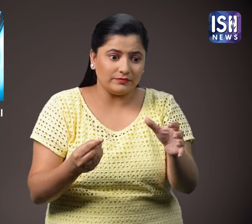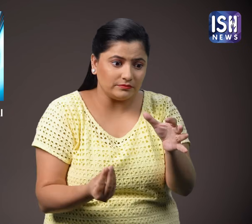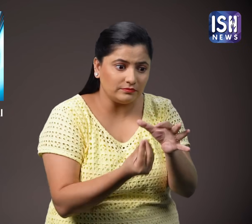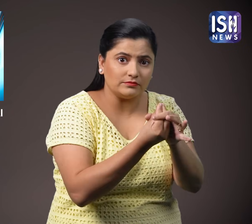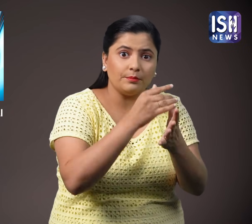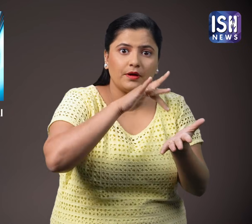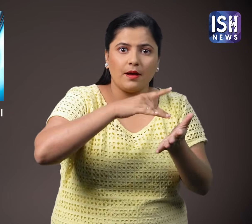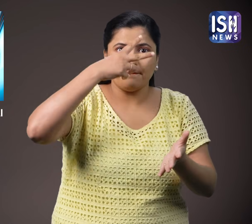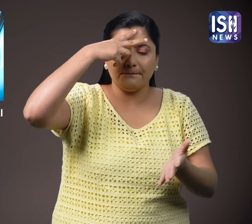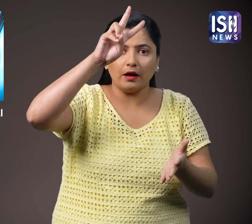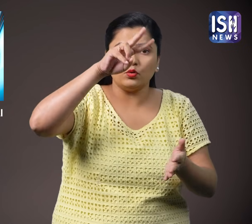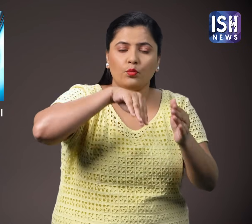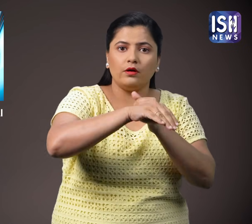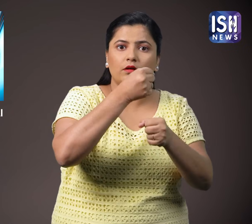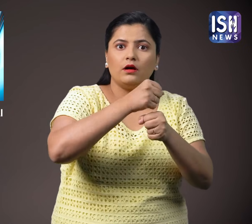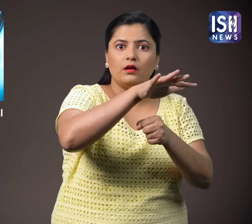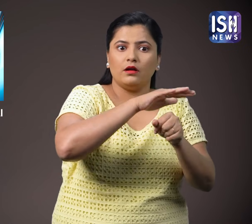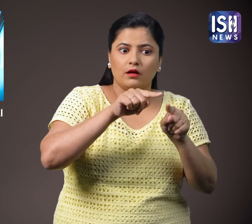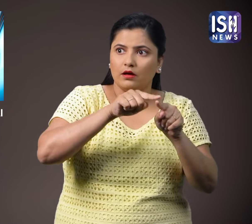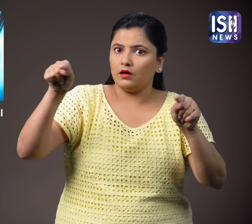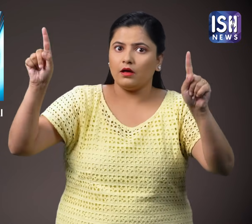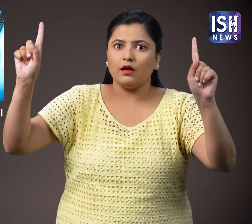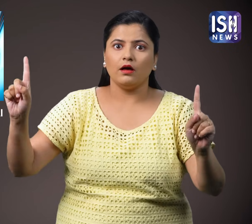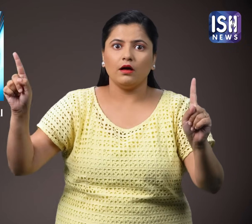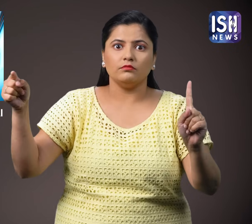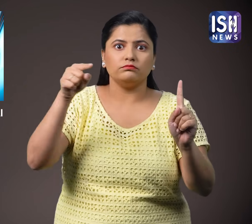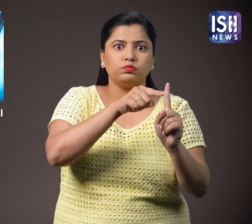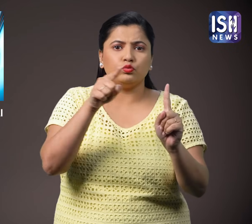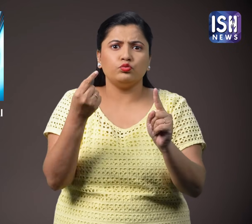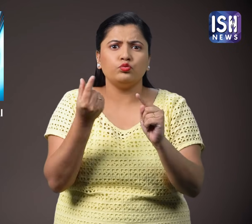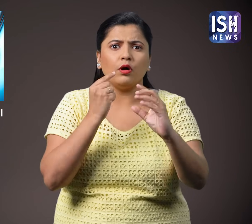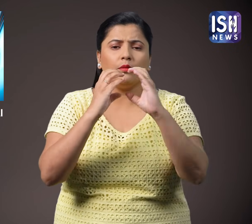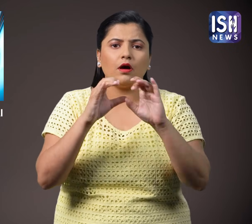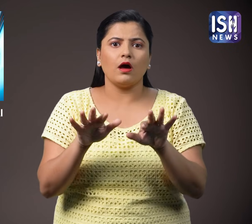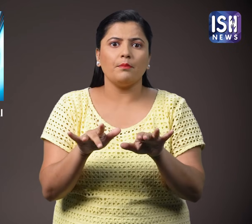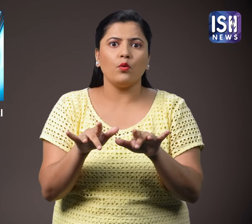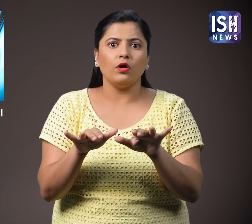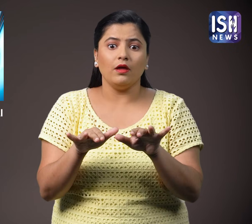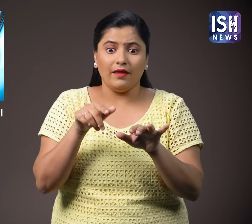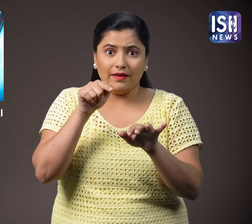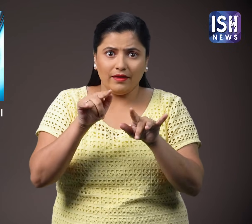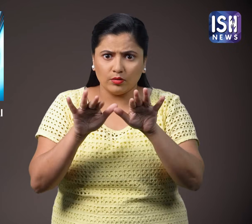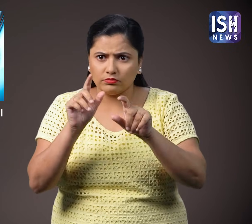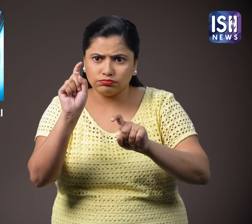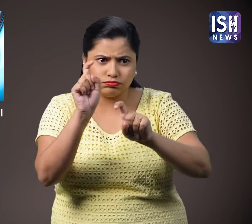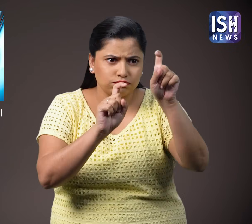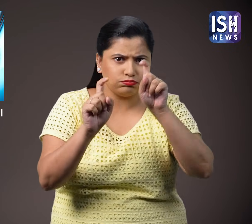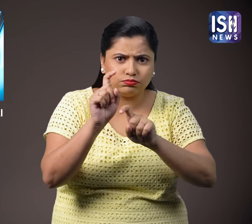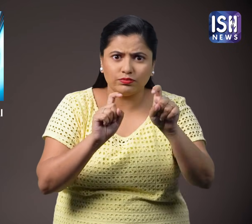Fertilization took place in Guadalajara, Mexico with operators seated in two different locations. They gave the computer